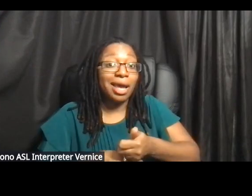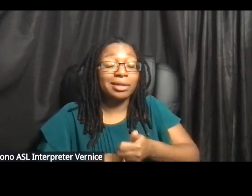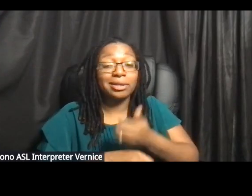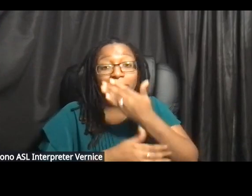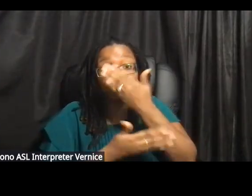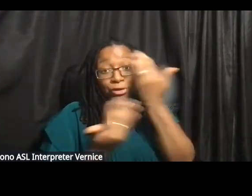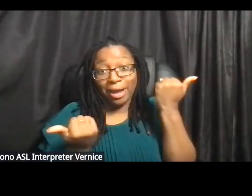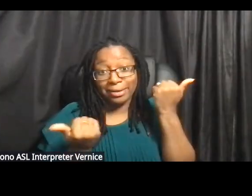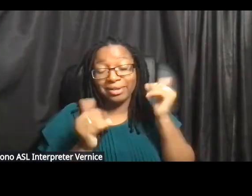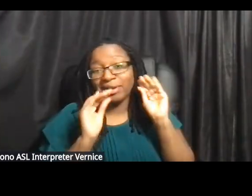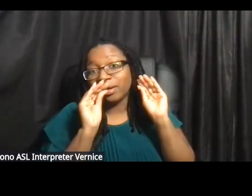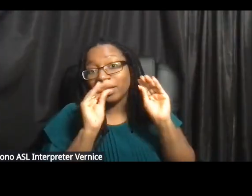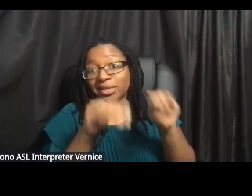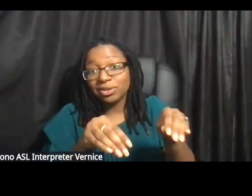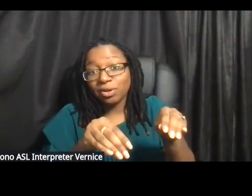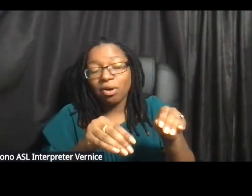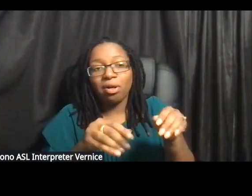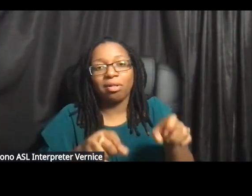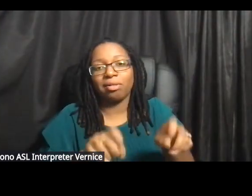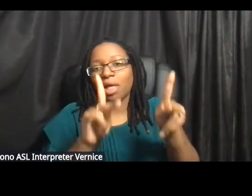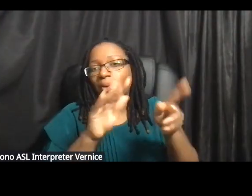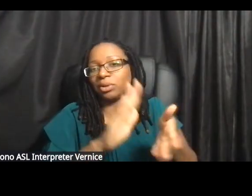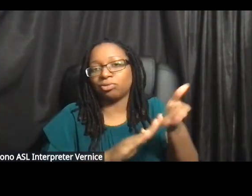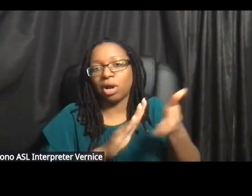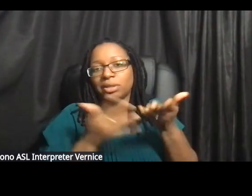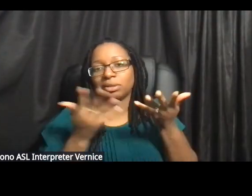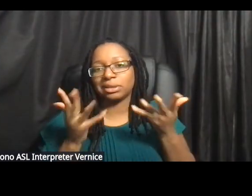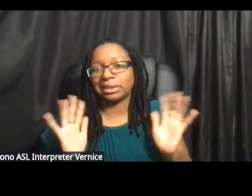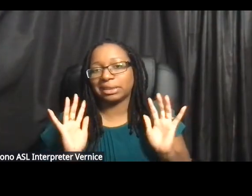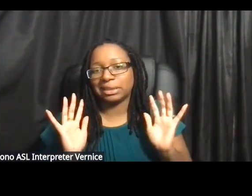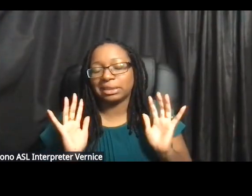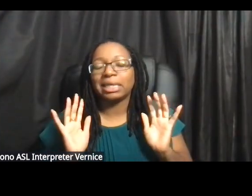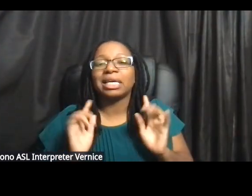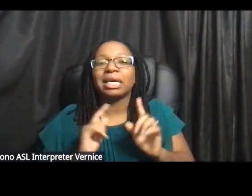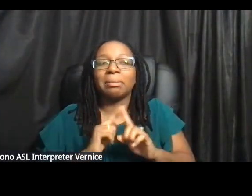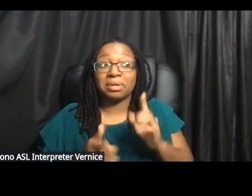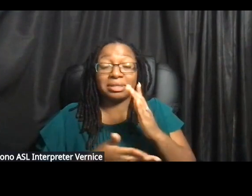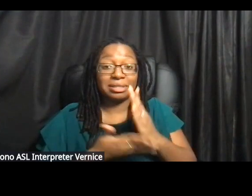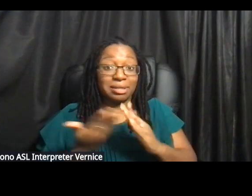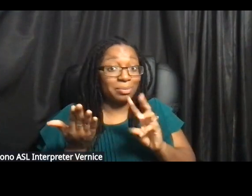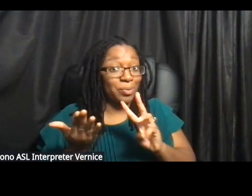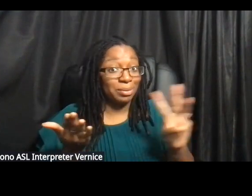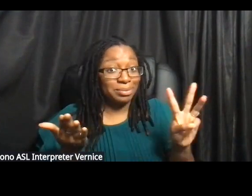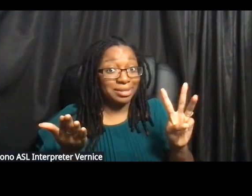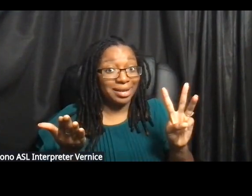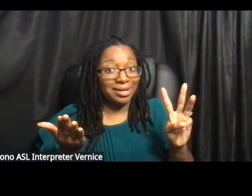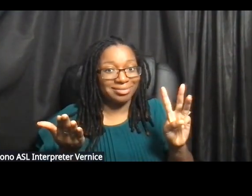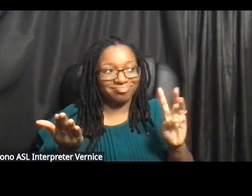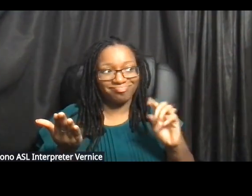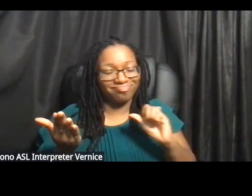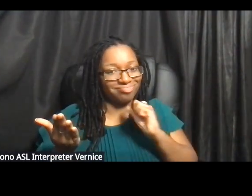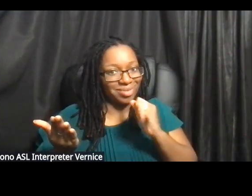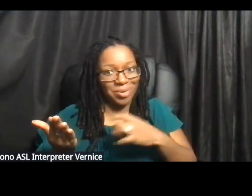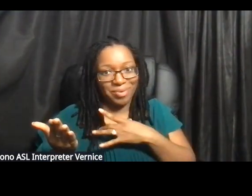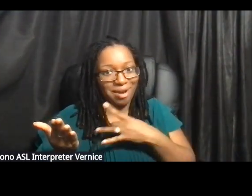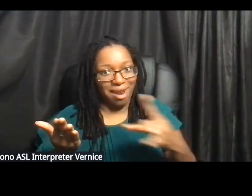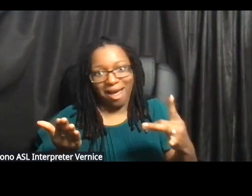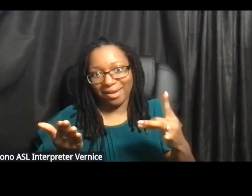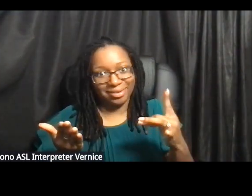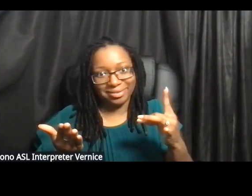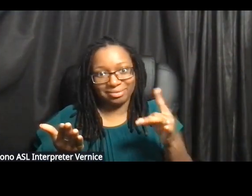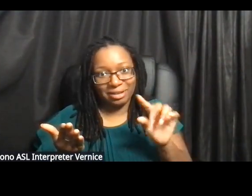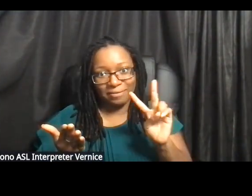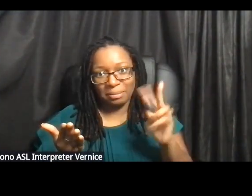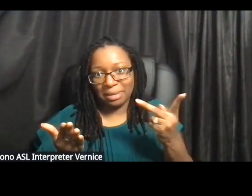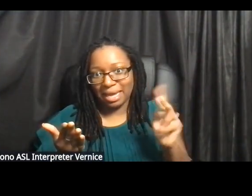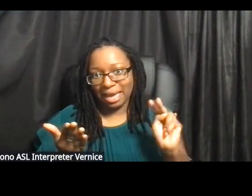on, let it run in the background. But you may find some websites don't like VPNs, banks, maybe